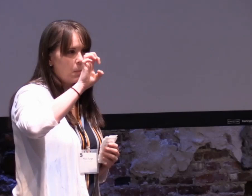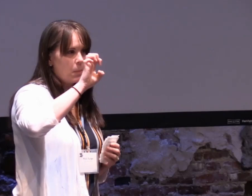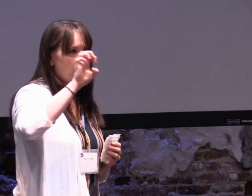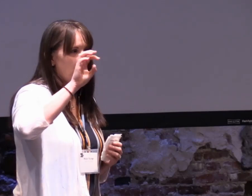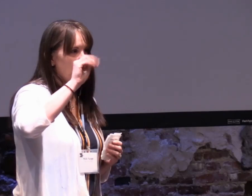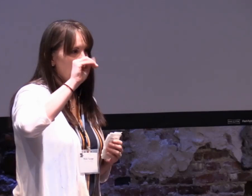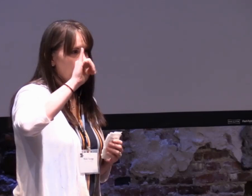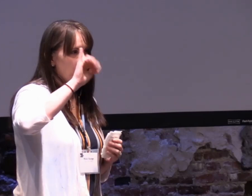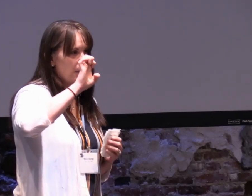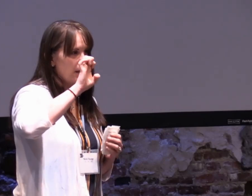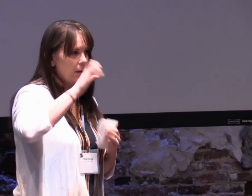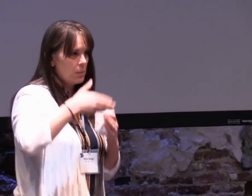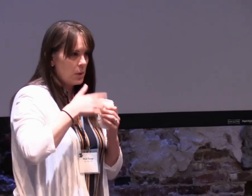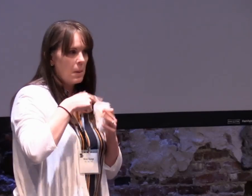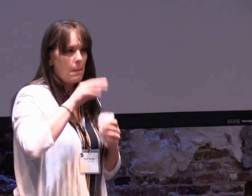Imagine Theater.